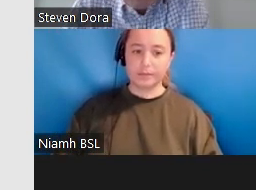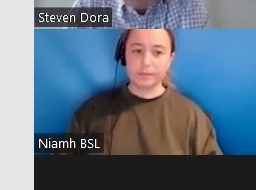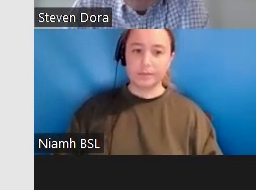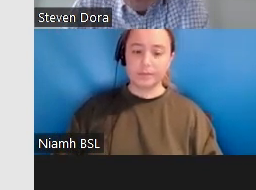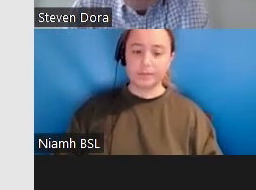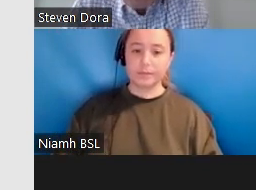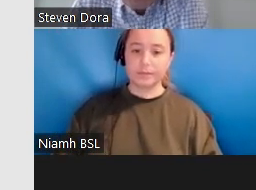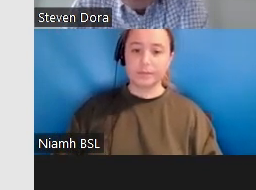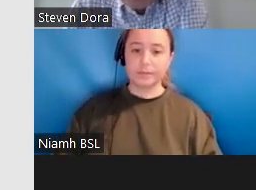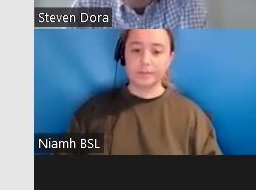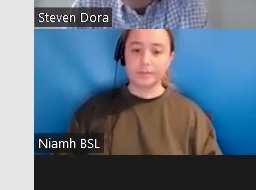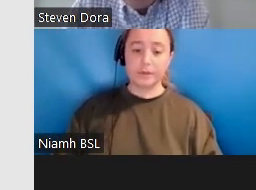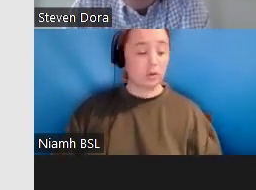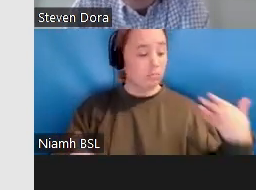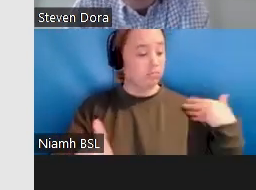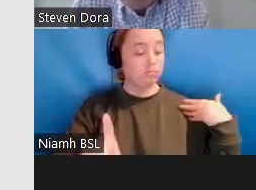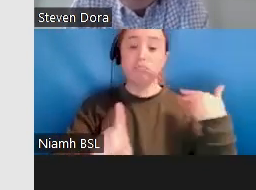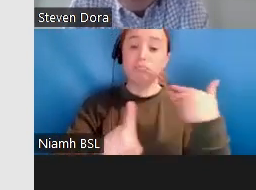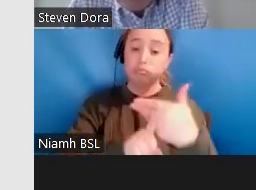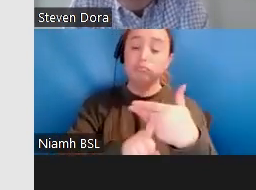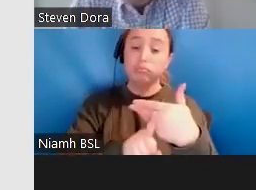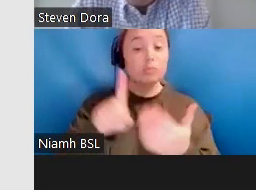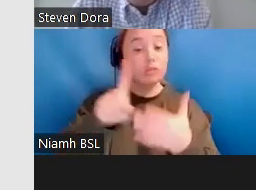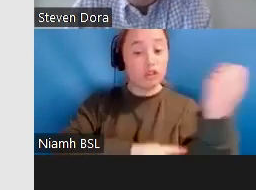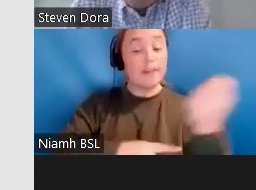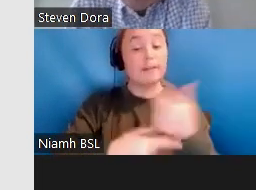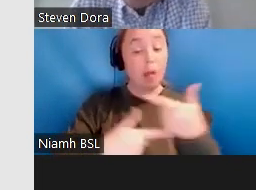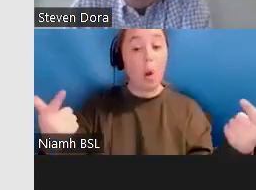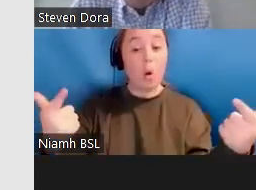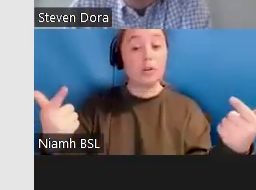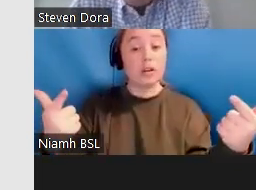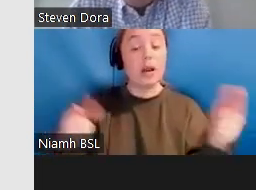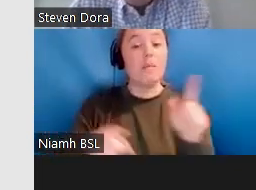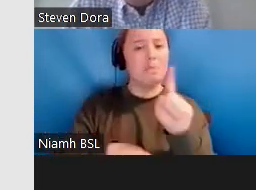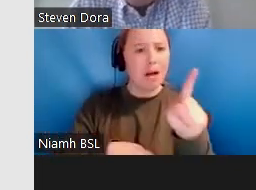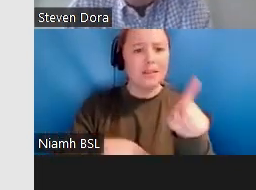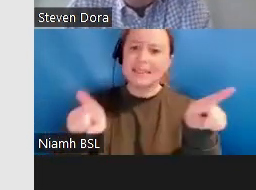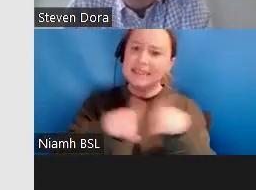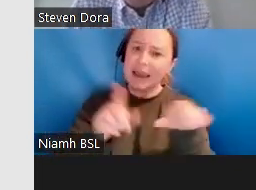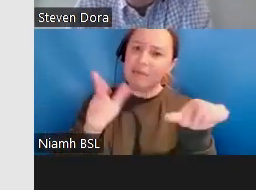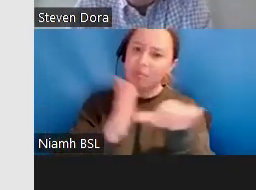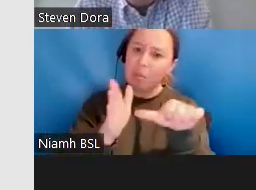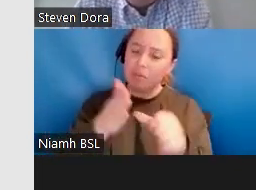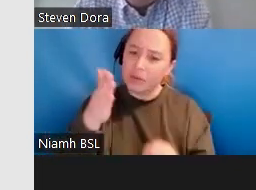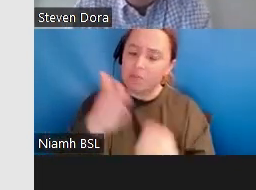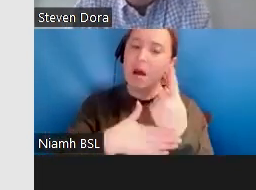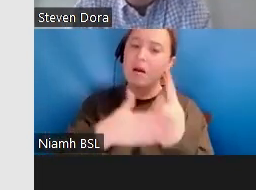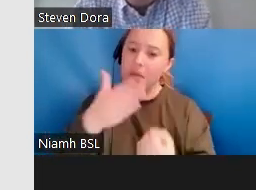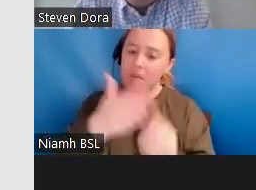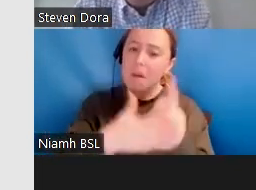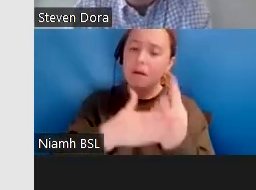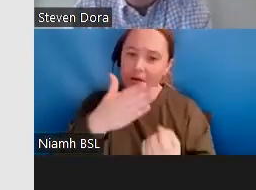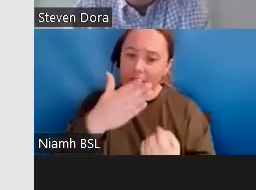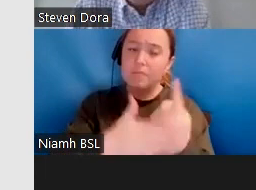So we've achieved a lot to date over the course of the Accessible Travel Framework, but the fact that the same issues are still coming up raises, for me anyway,